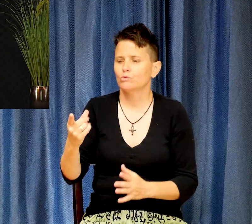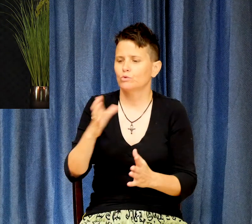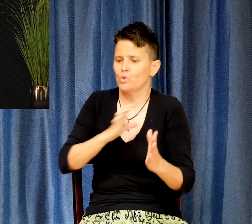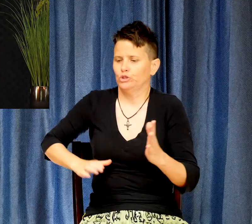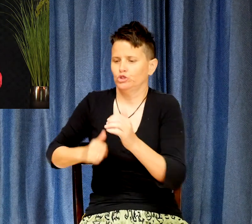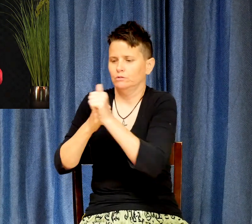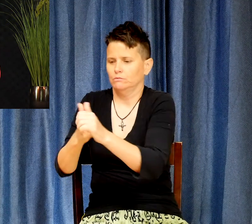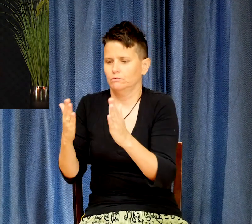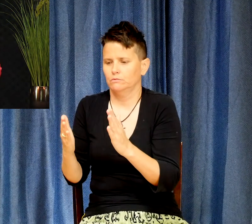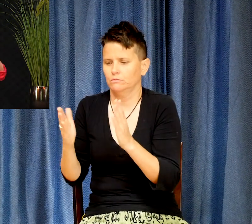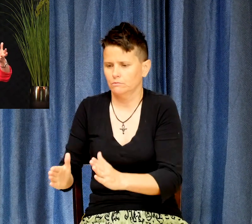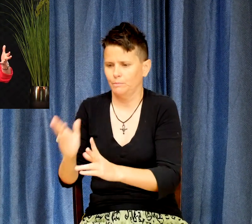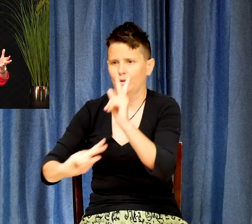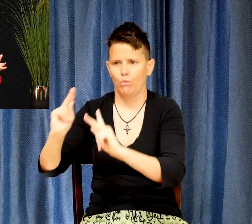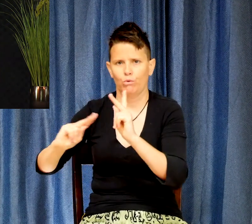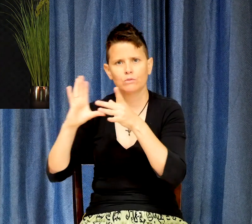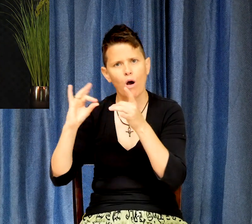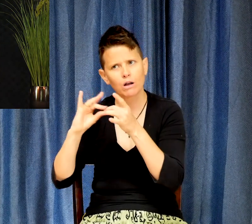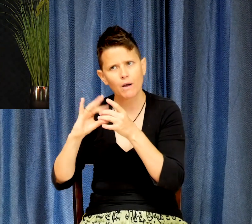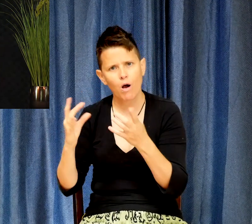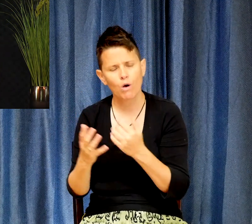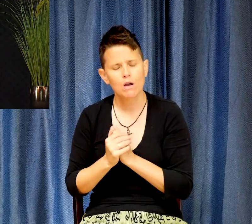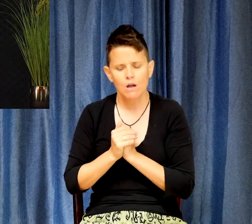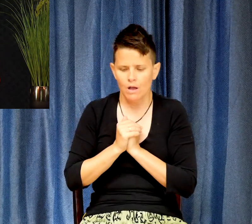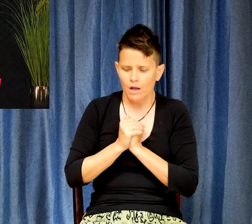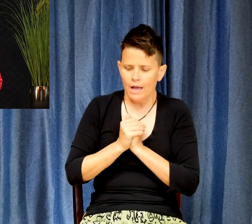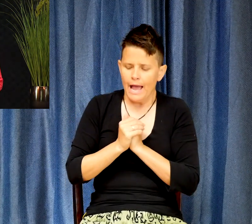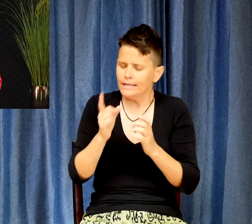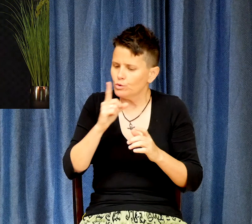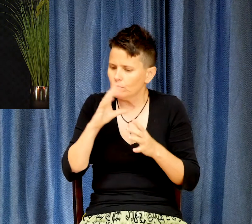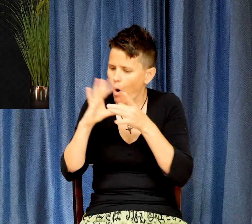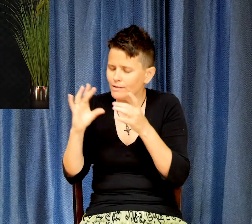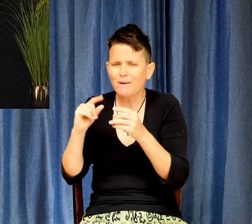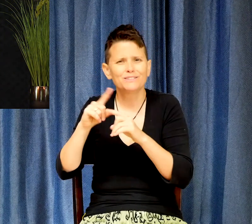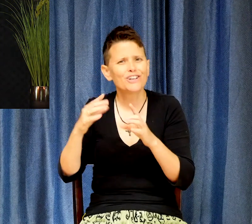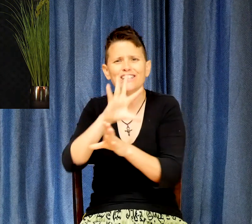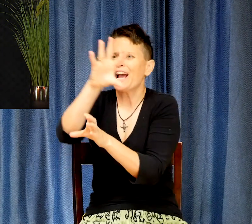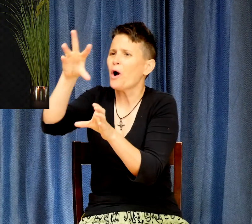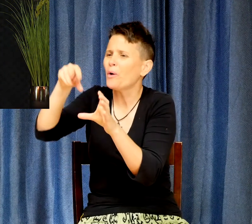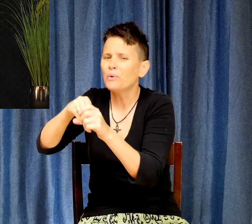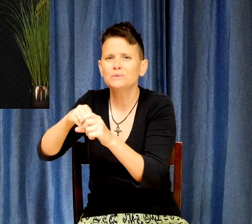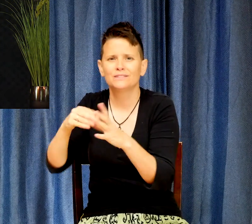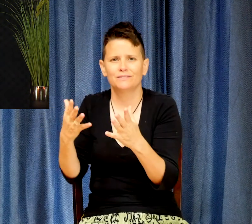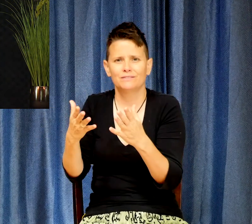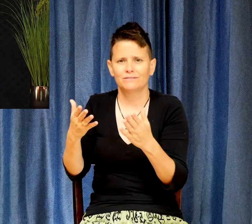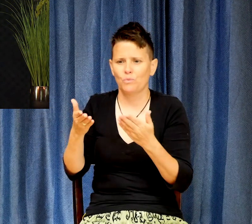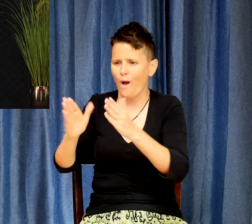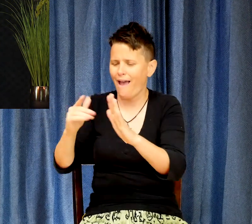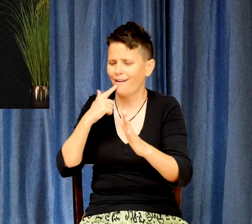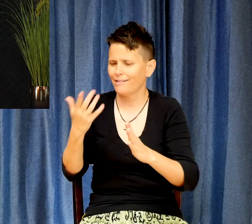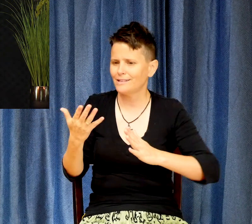talk about, that in a really all-inclusive way. In fact, he talks about God as an all-inclusive God,